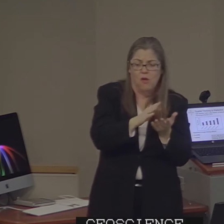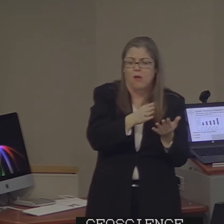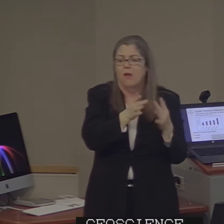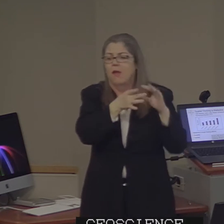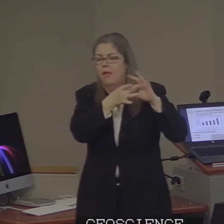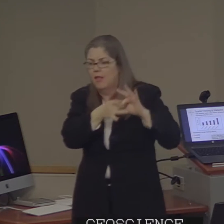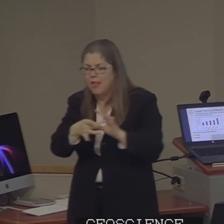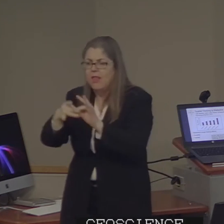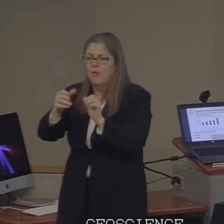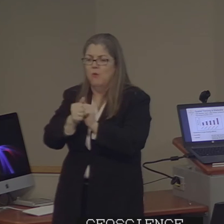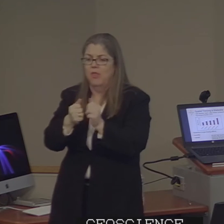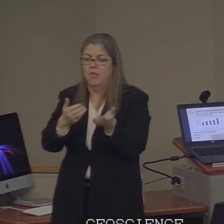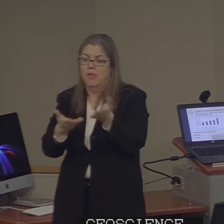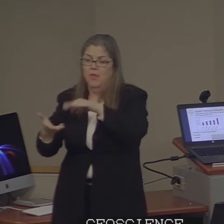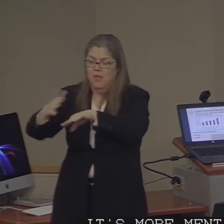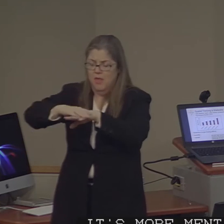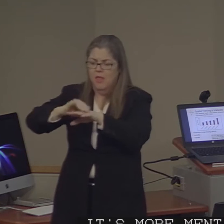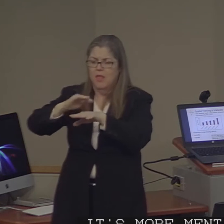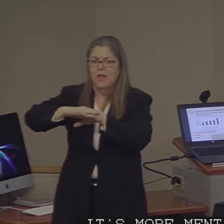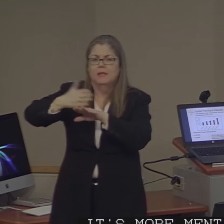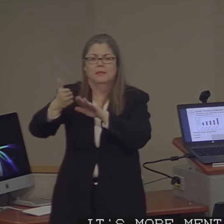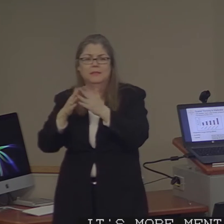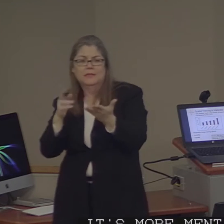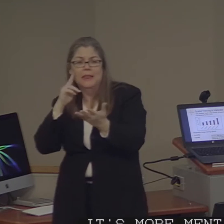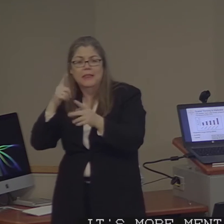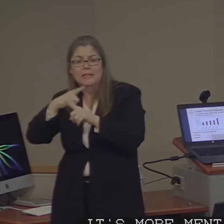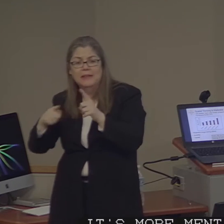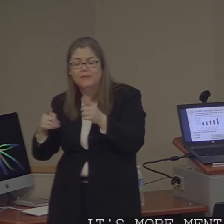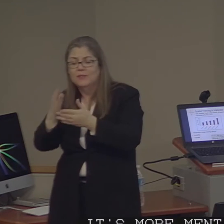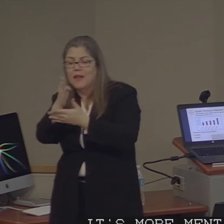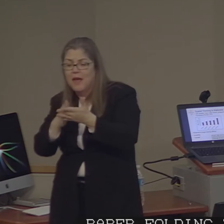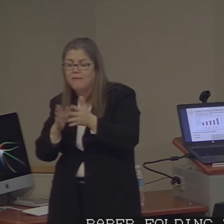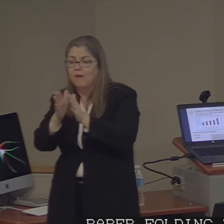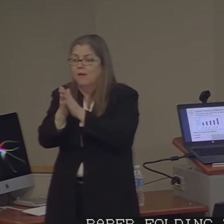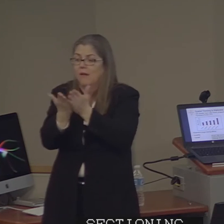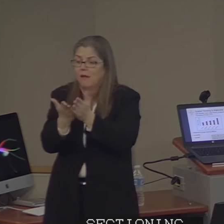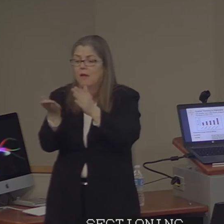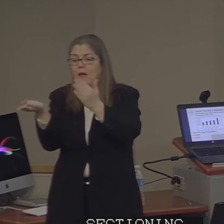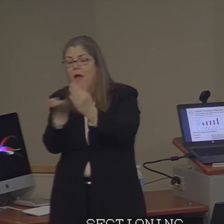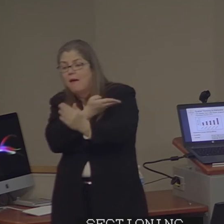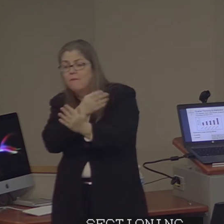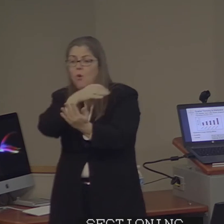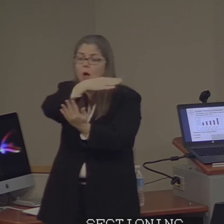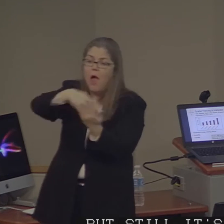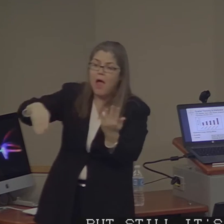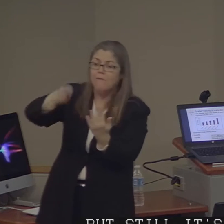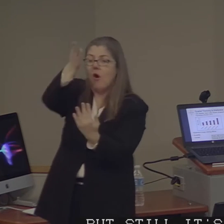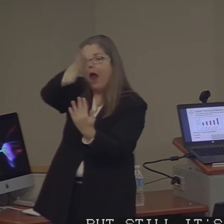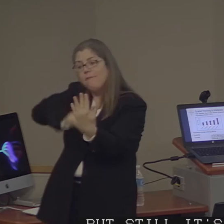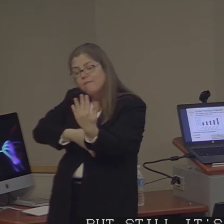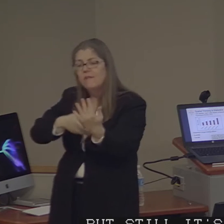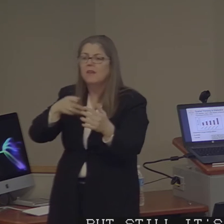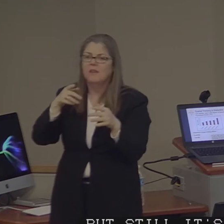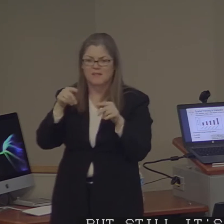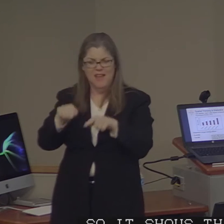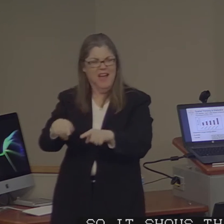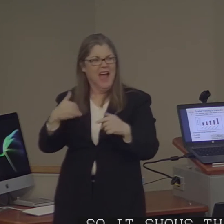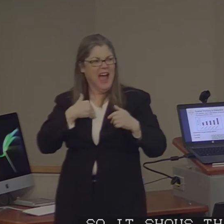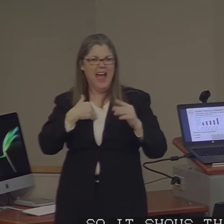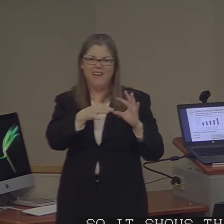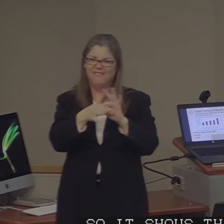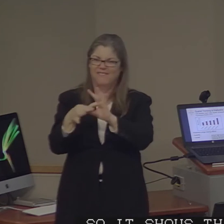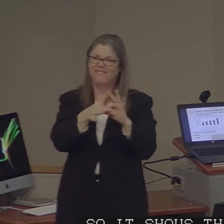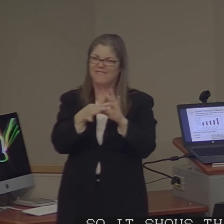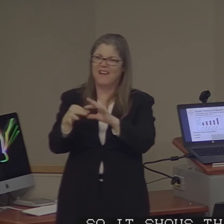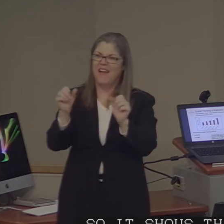it's transfer. So it shows that we have some reason to be optimistic about malleability.